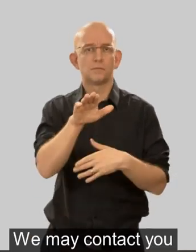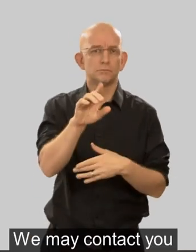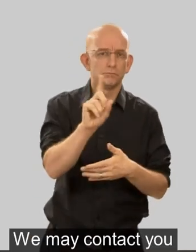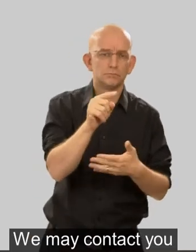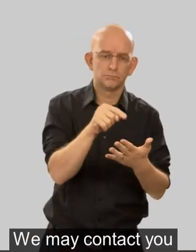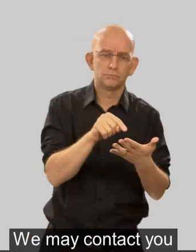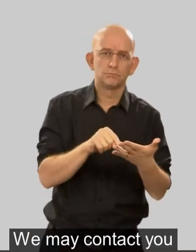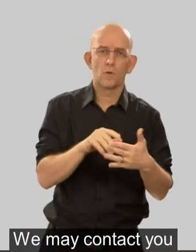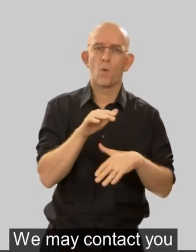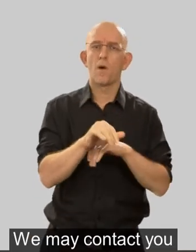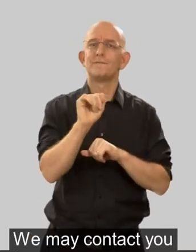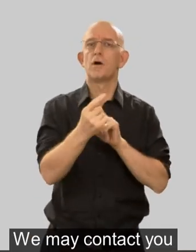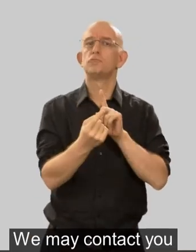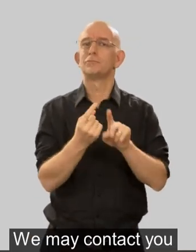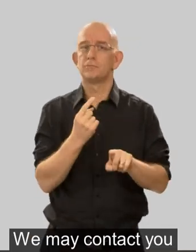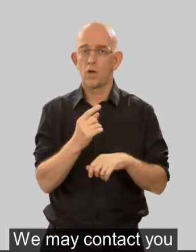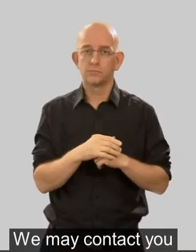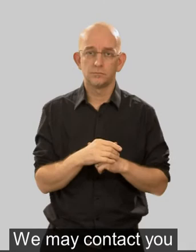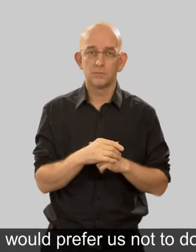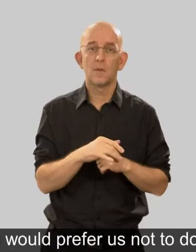We may contact you to follow up on your response.